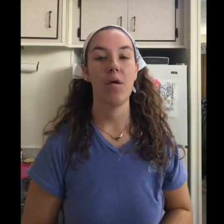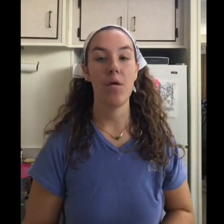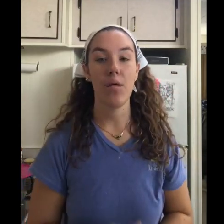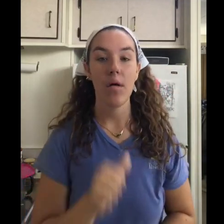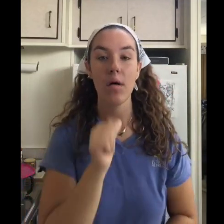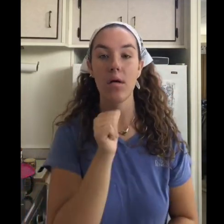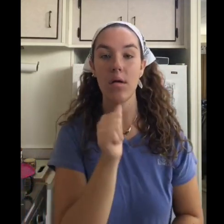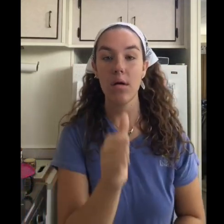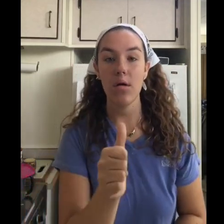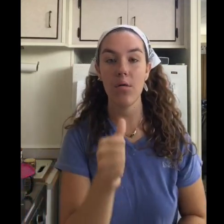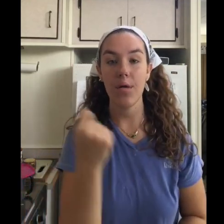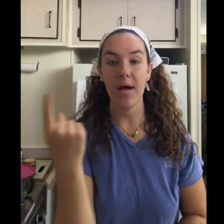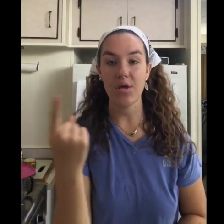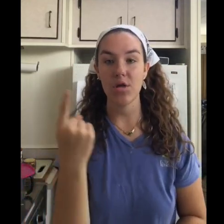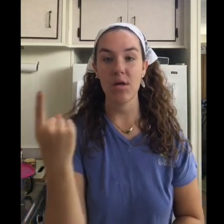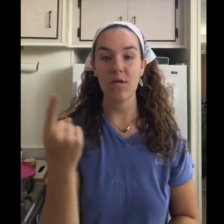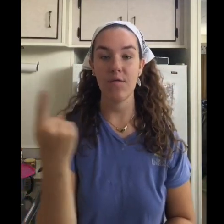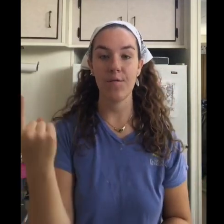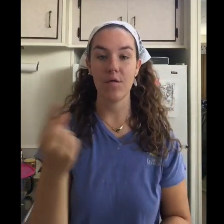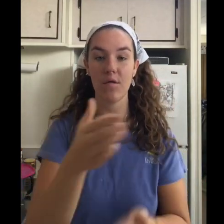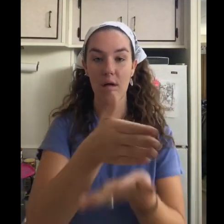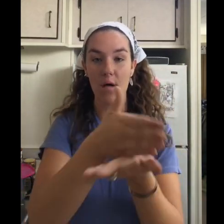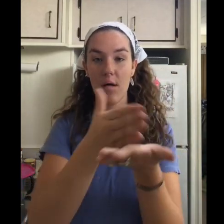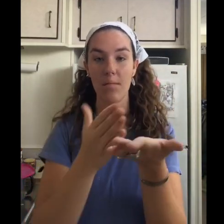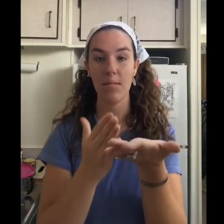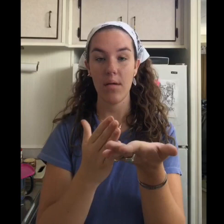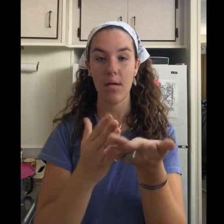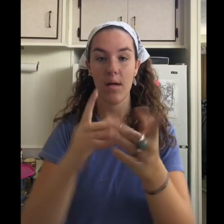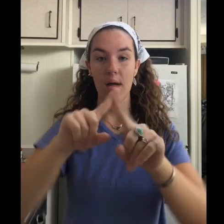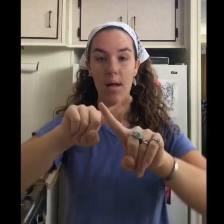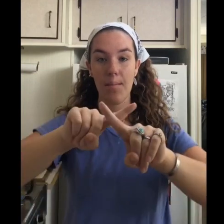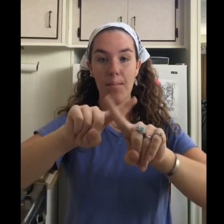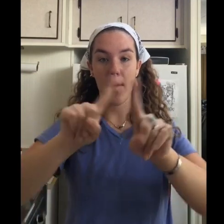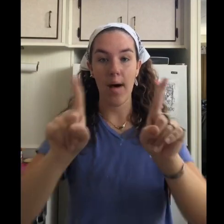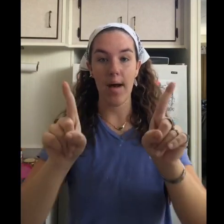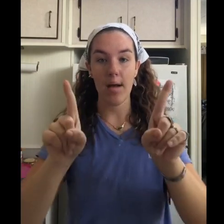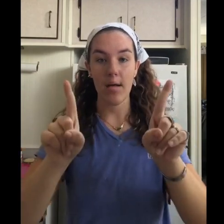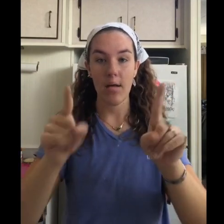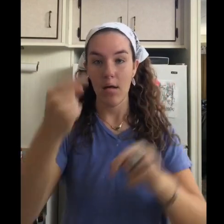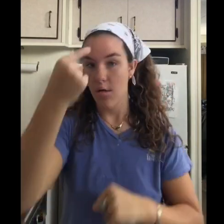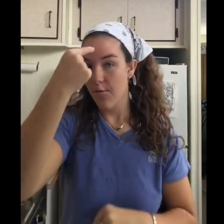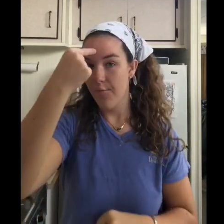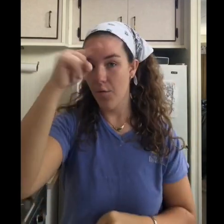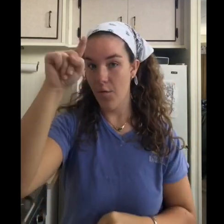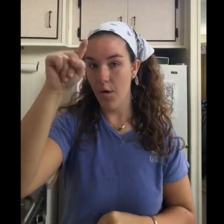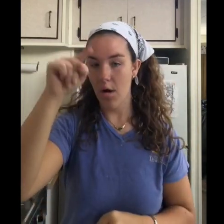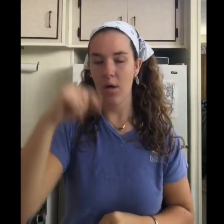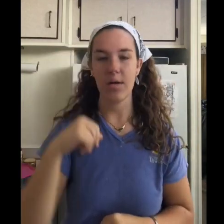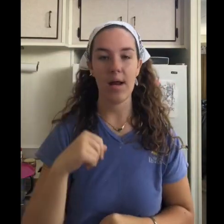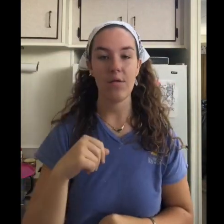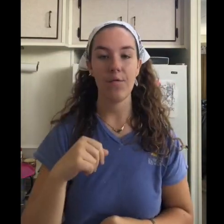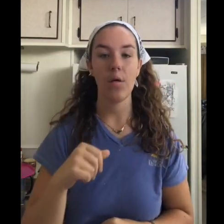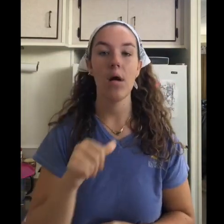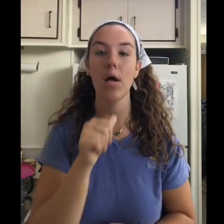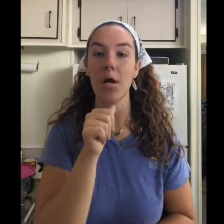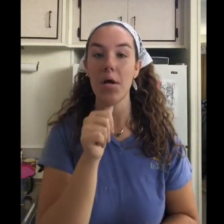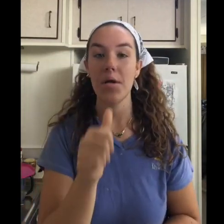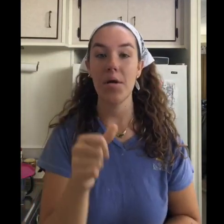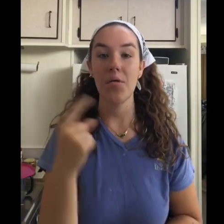So, no, not just for some, but for, oh, did I do for? No,